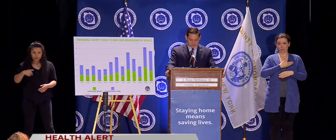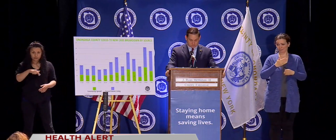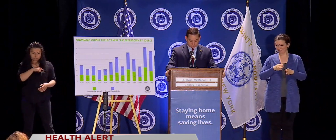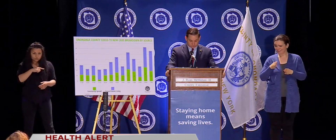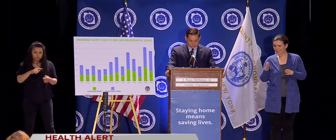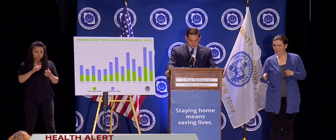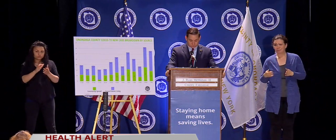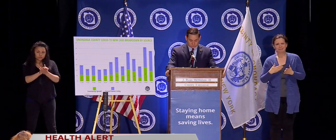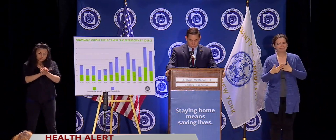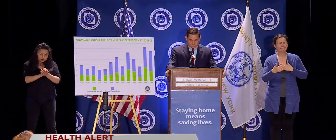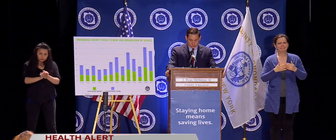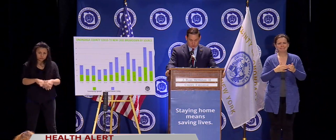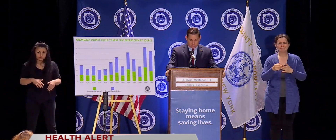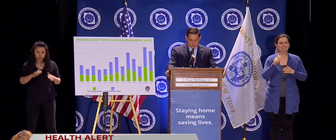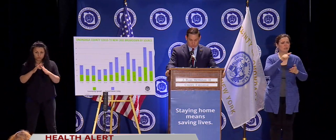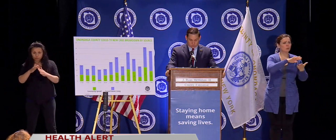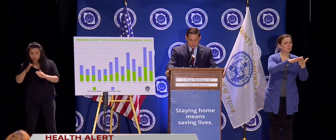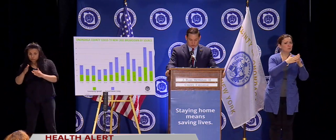about this.